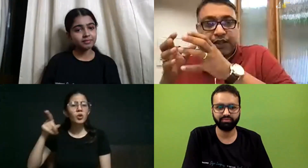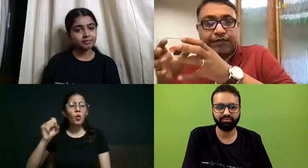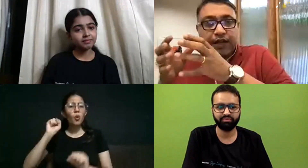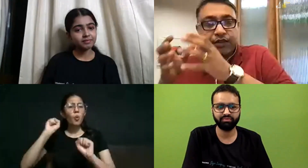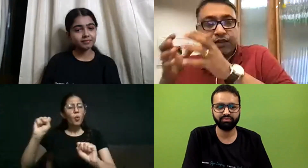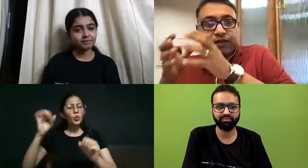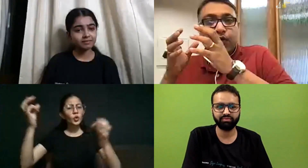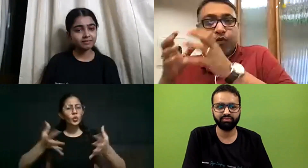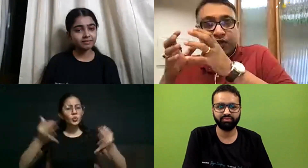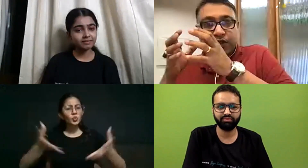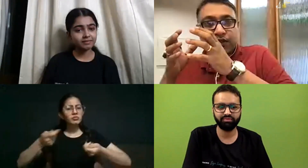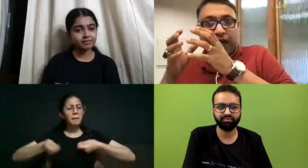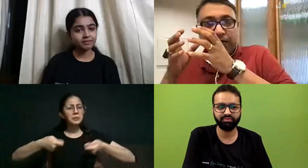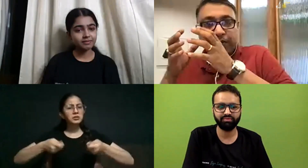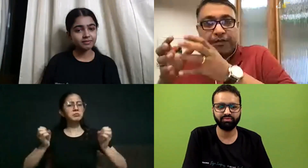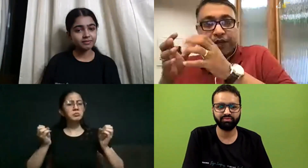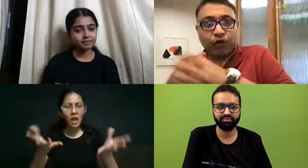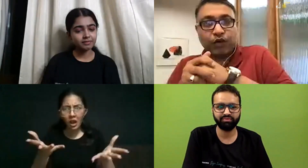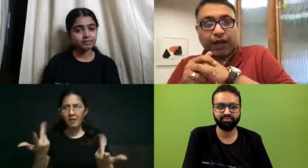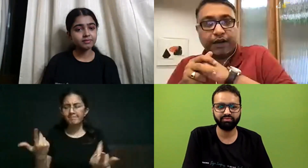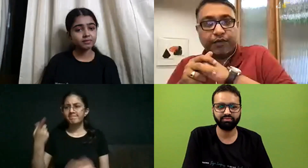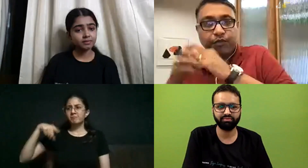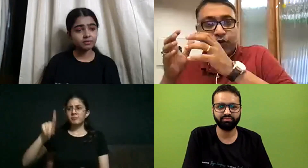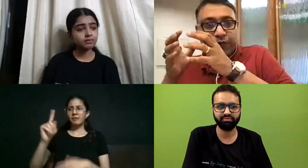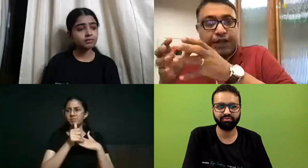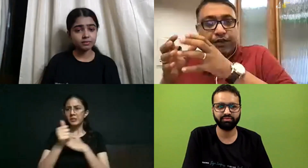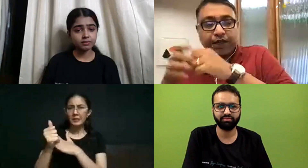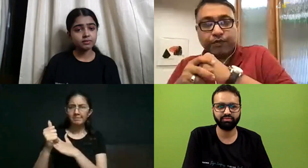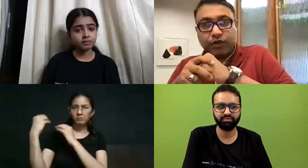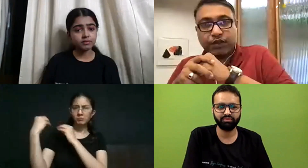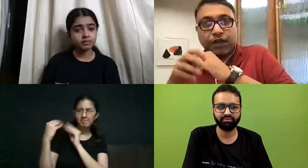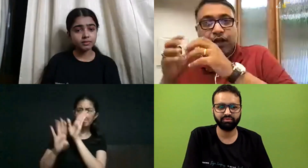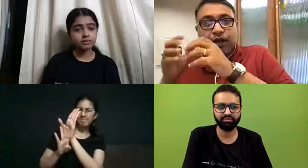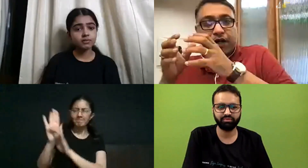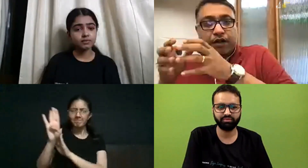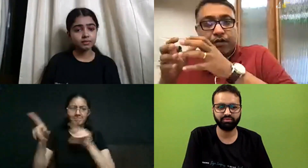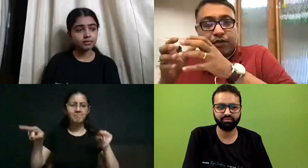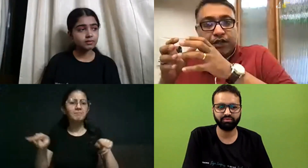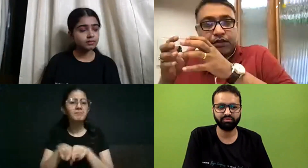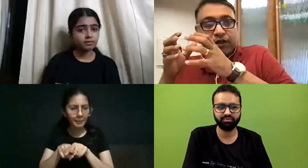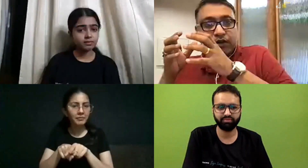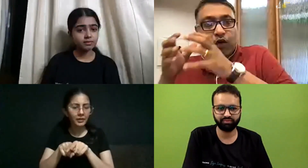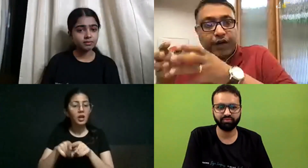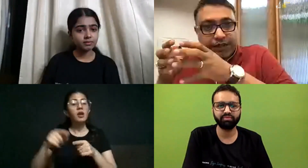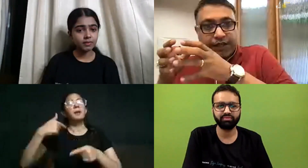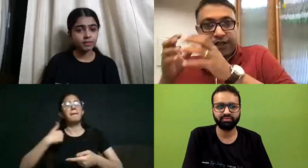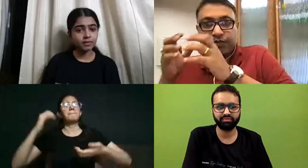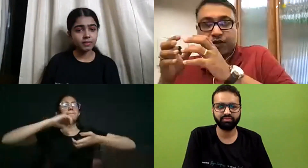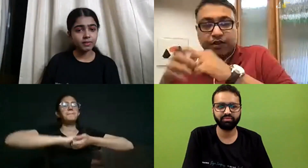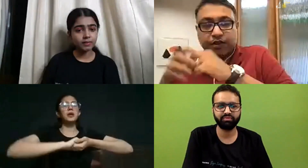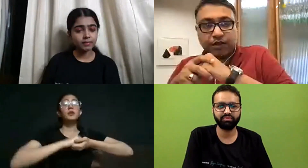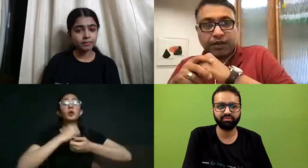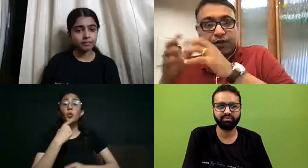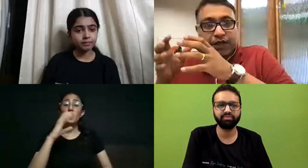financially self-reliance was our primary goal. And what we did there was partnered with Coin DCX,